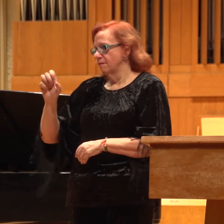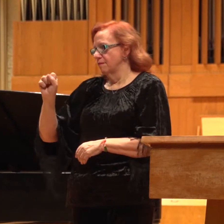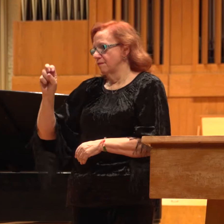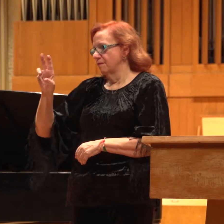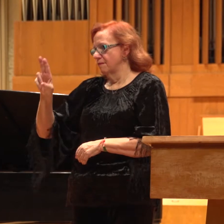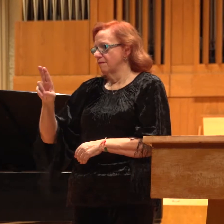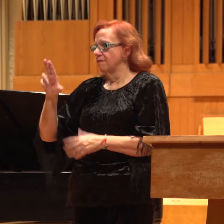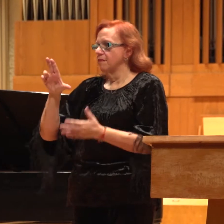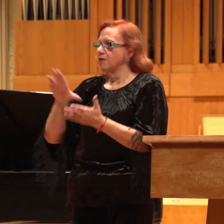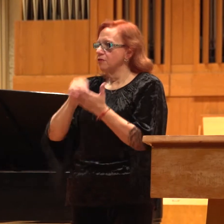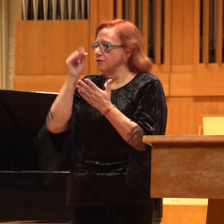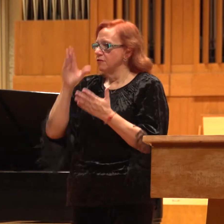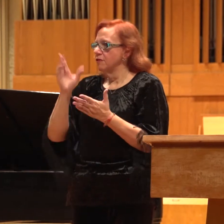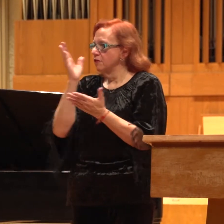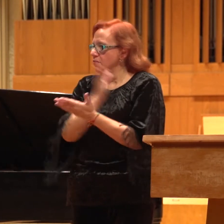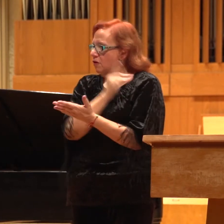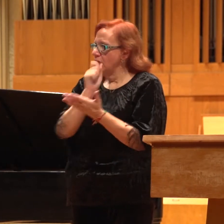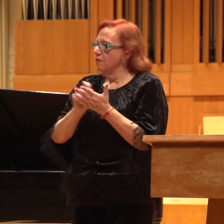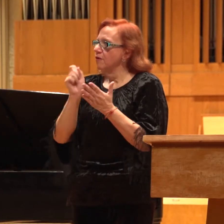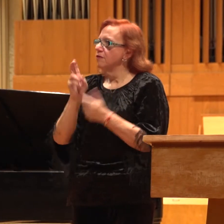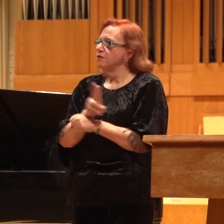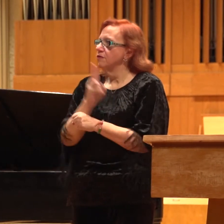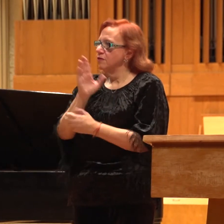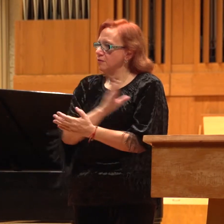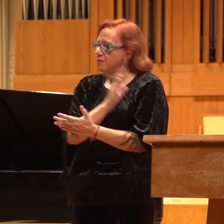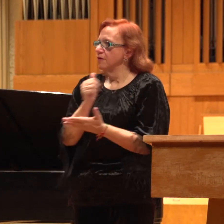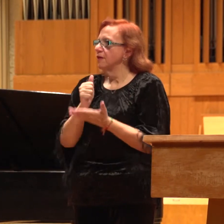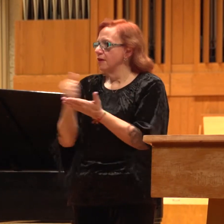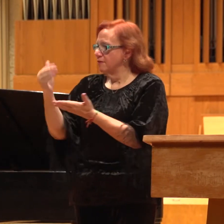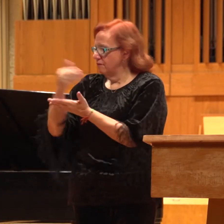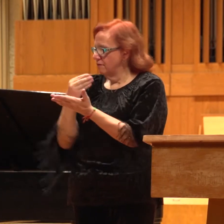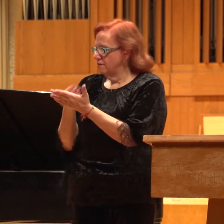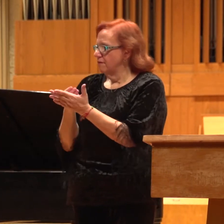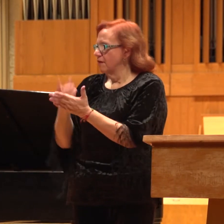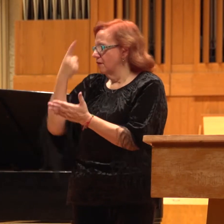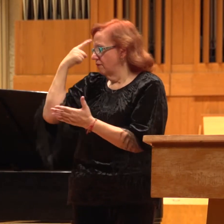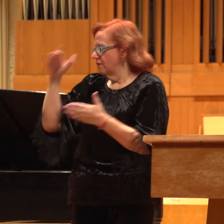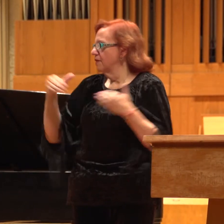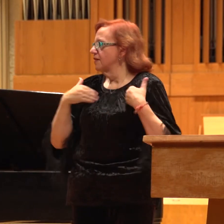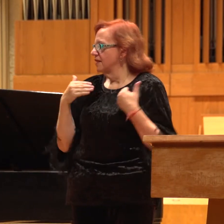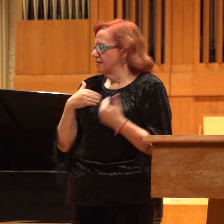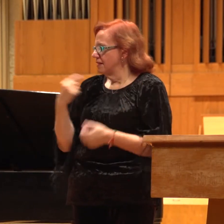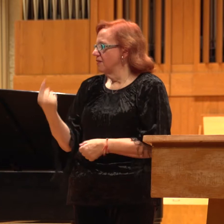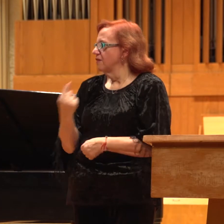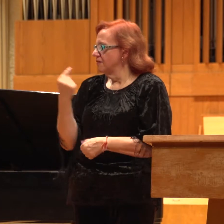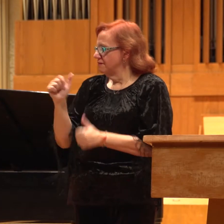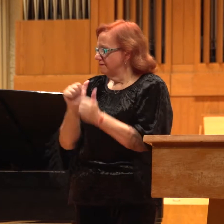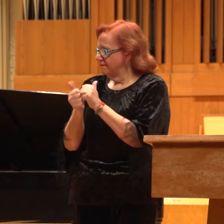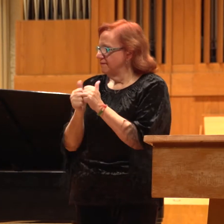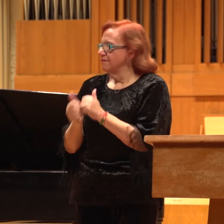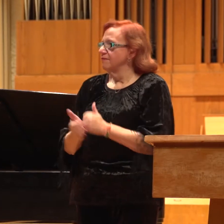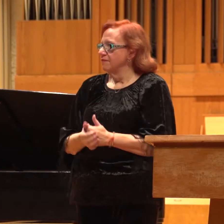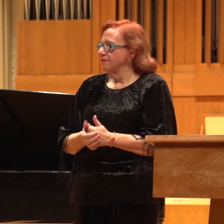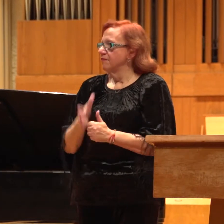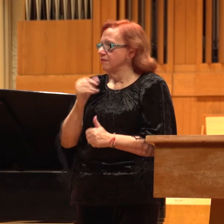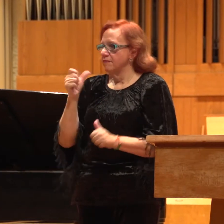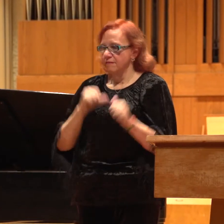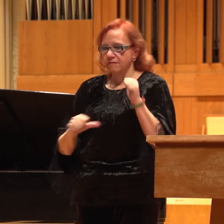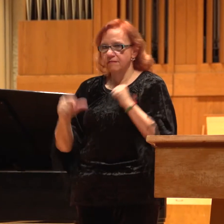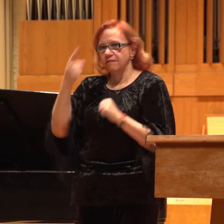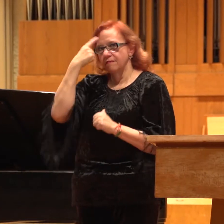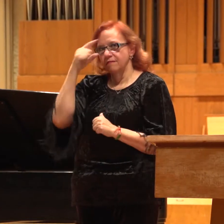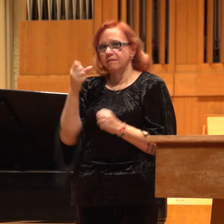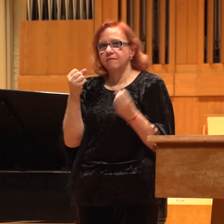student singer-songwriter who has used her music to help raise funds for the Young Soloist competition and has performed